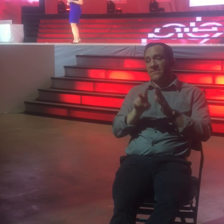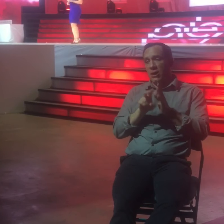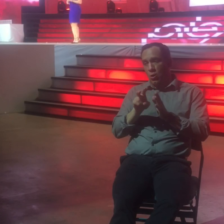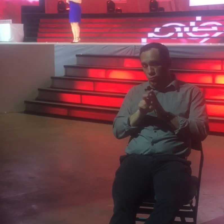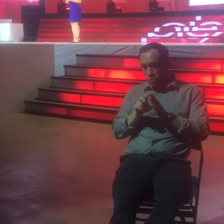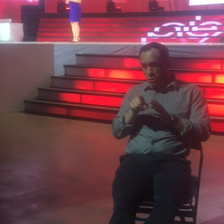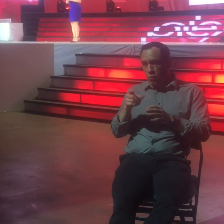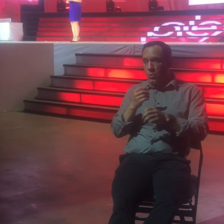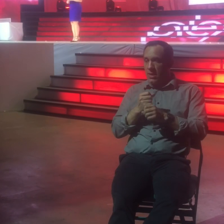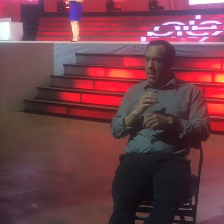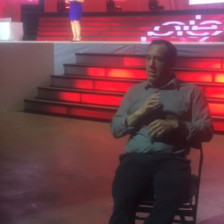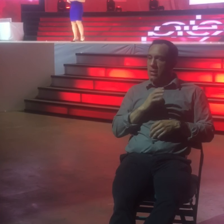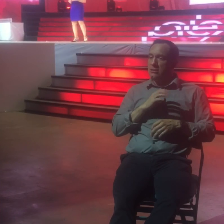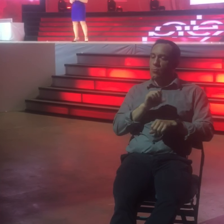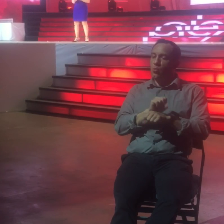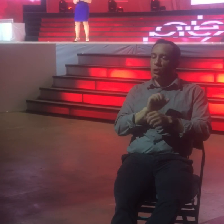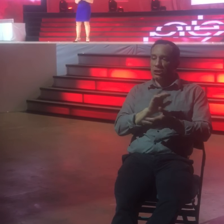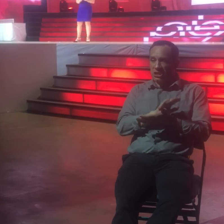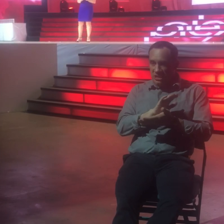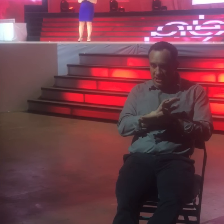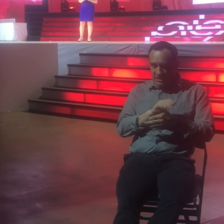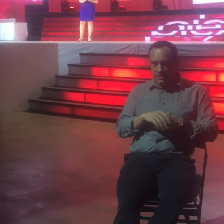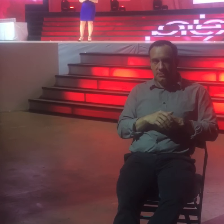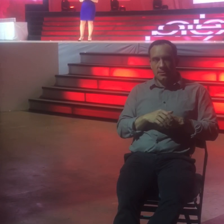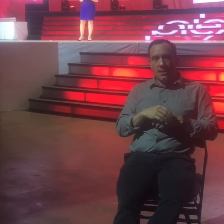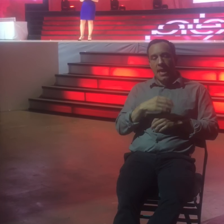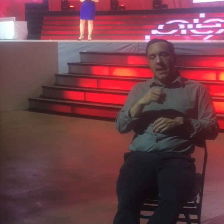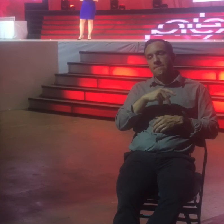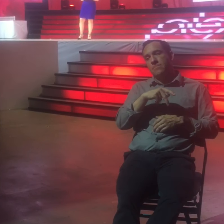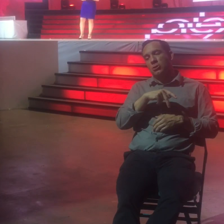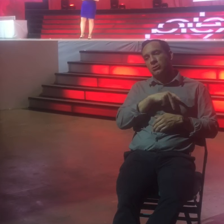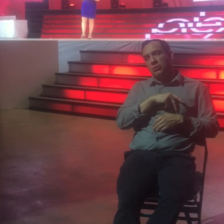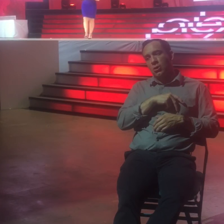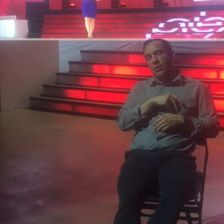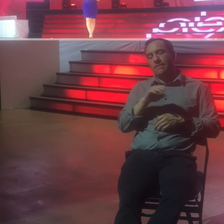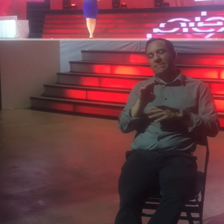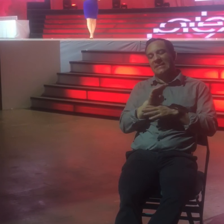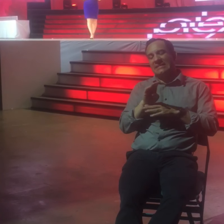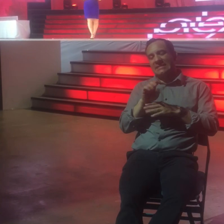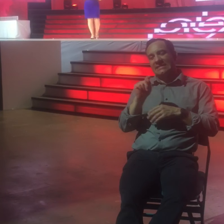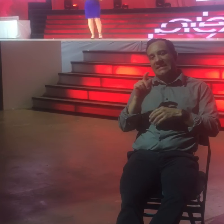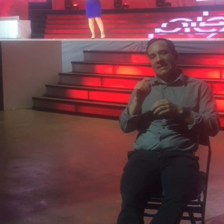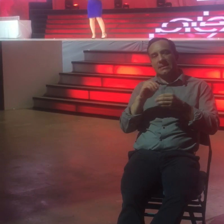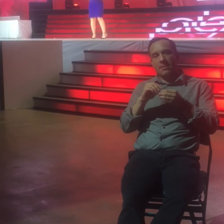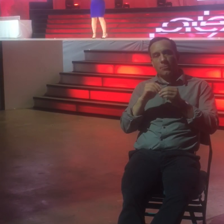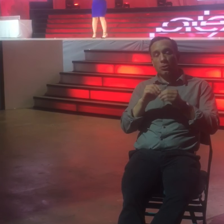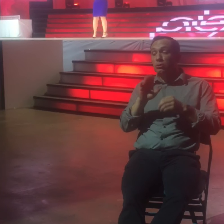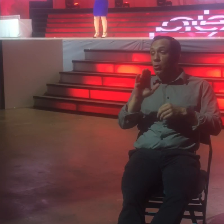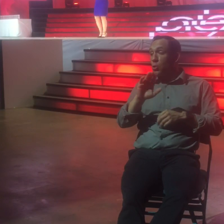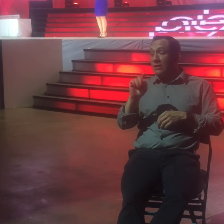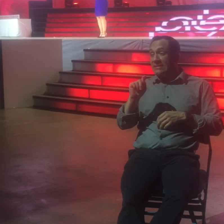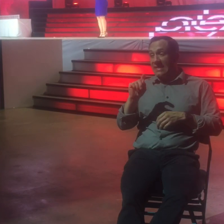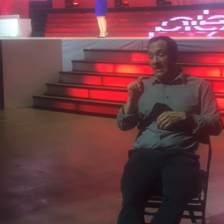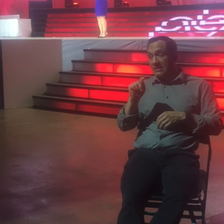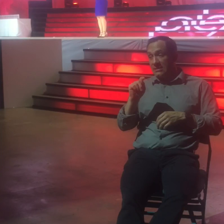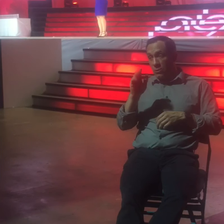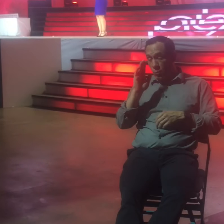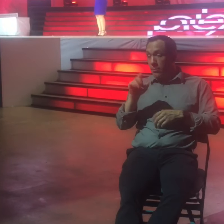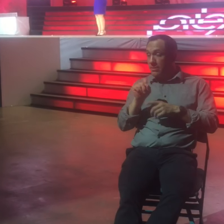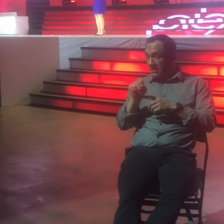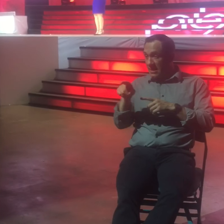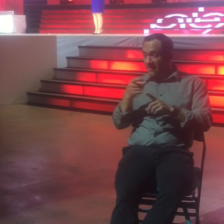get customized worksheets and a personalized business texting number, so your text appears to be coming in from a regular phone